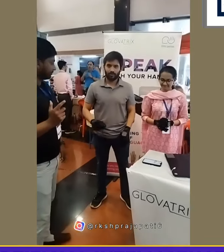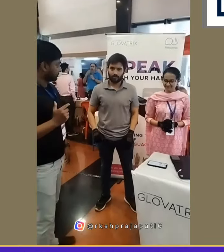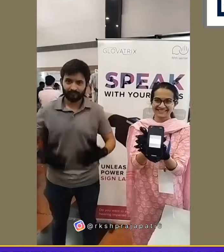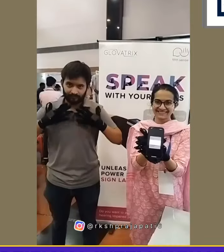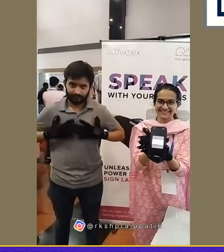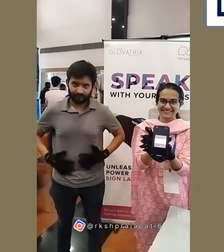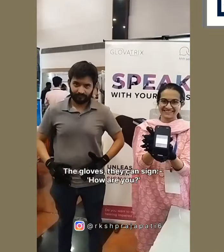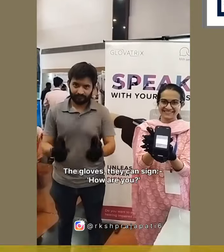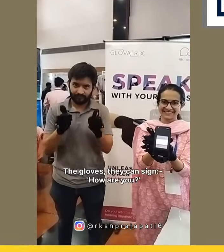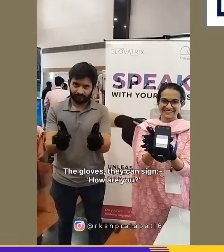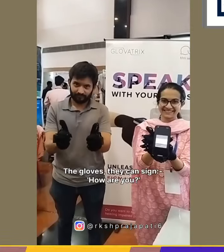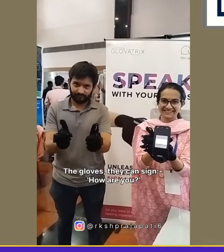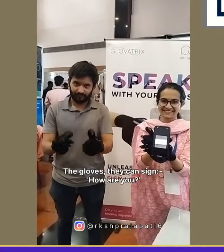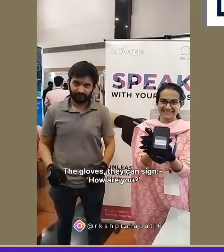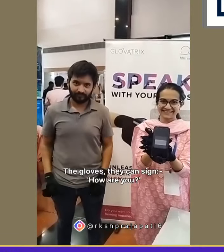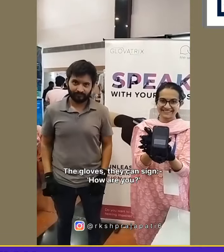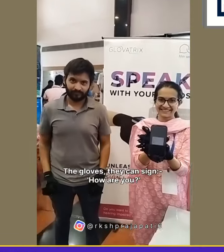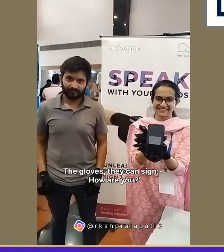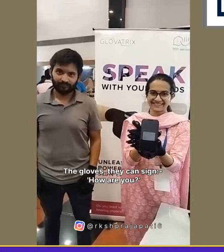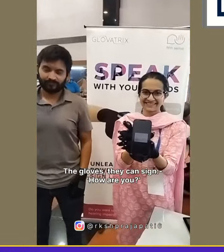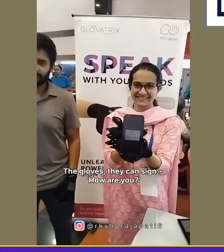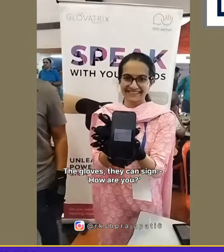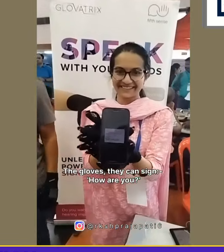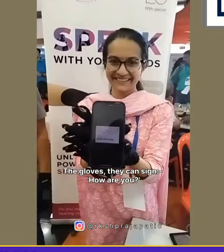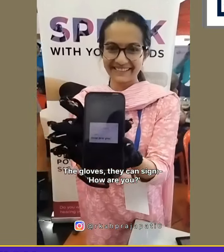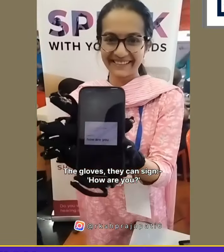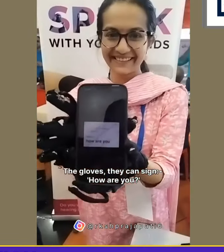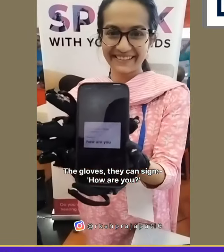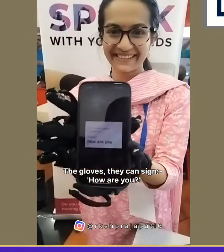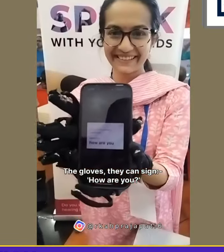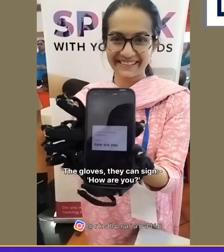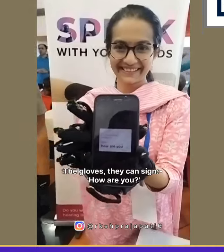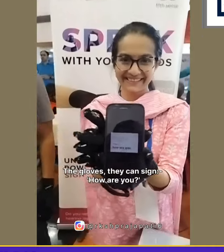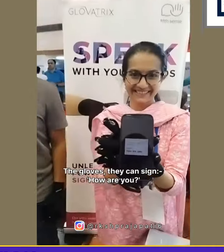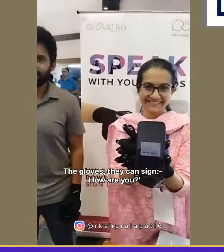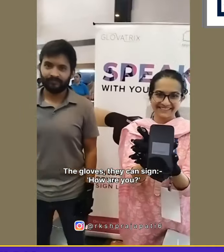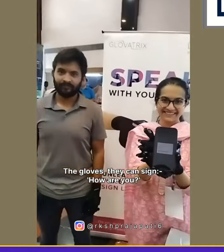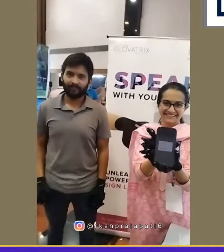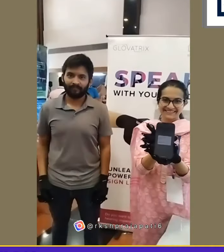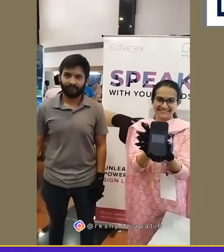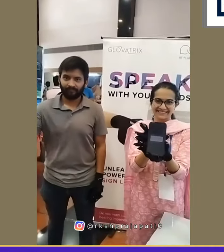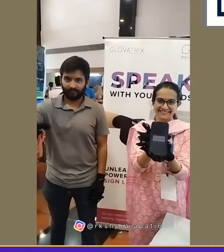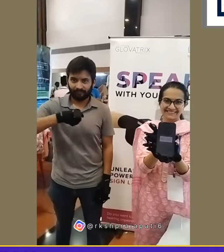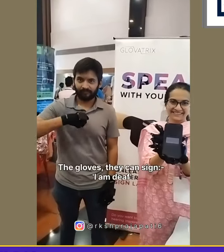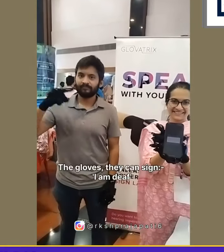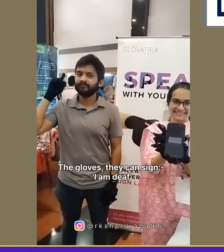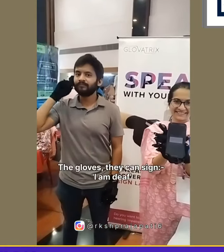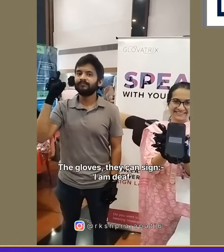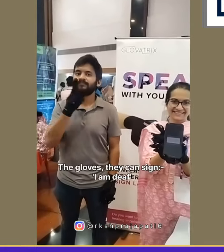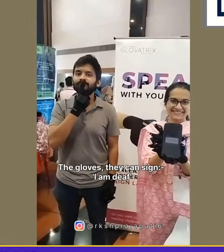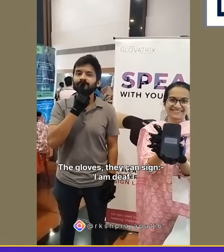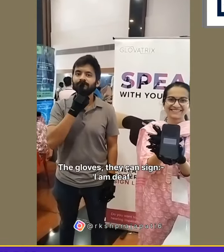next? So we are on the 8th iteration of our prototype, and now we are ready to do pilots